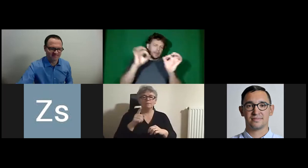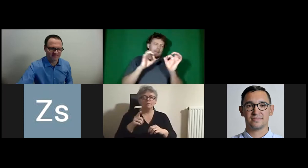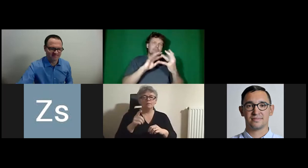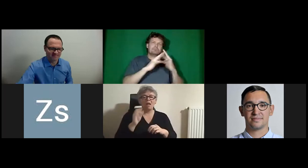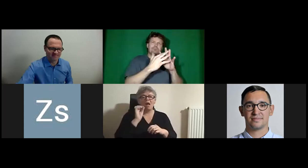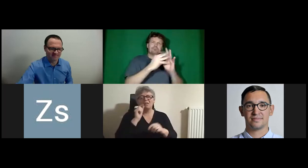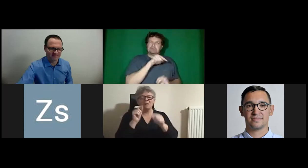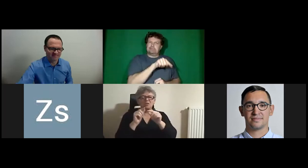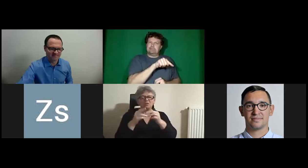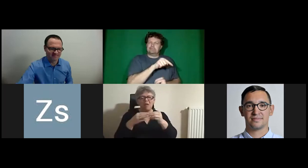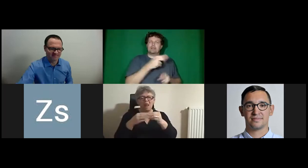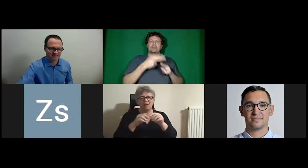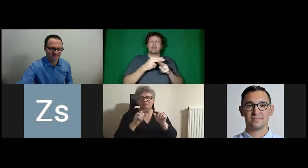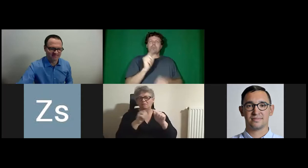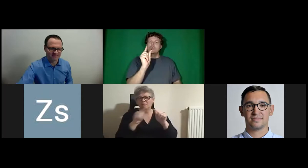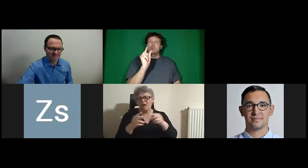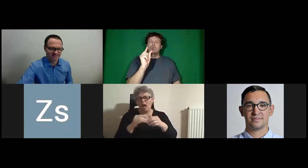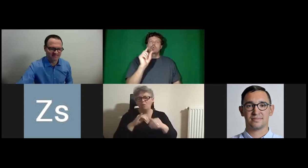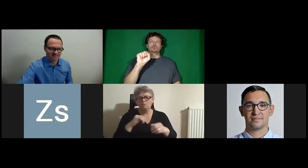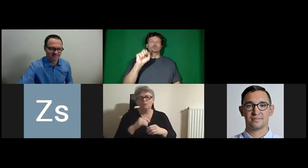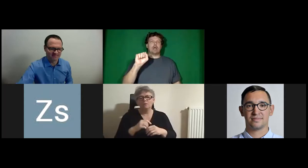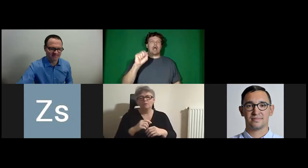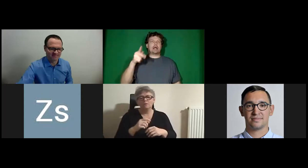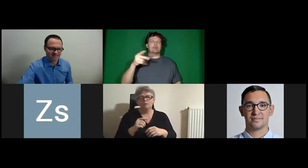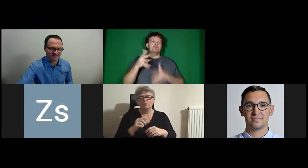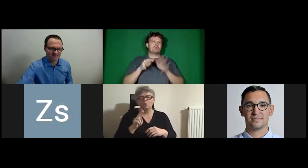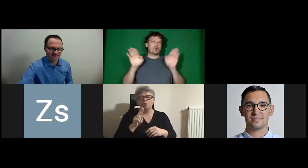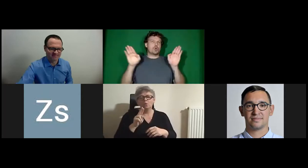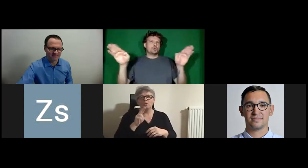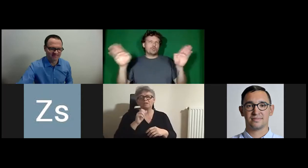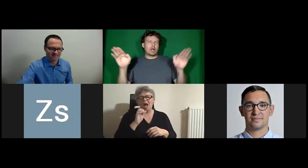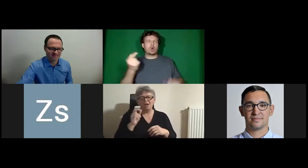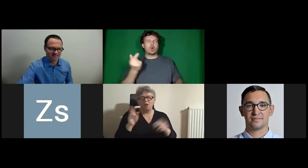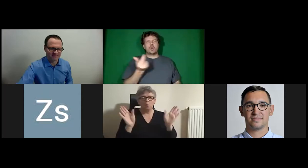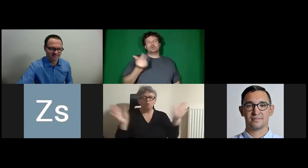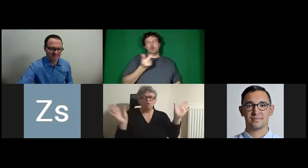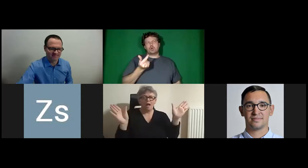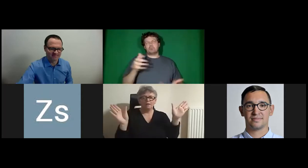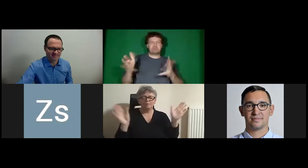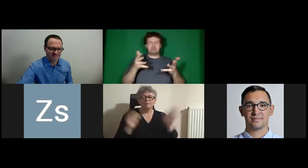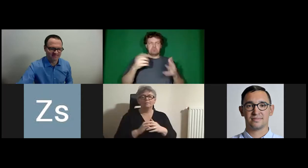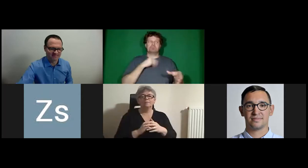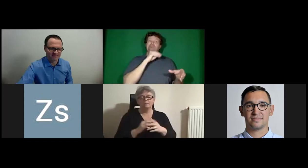And then after Ankara, I went to another smaller city that was called Usop.